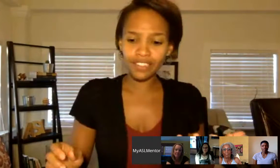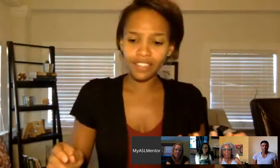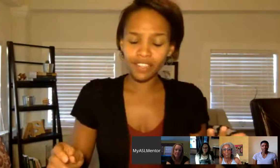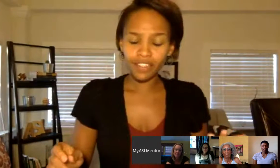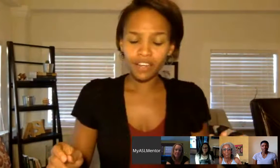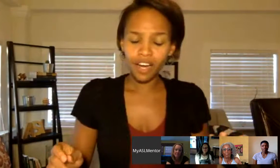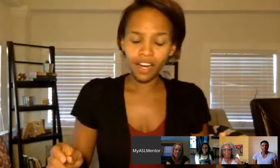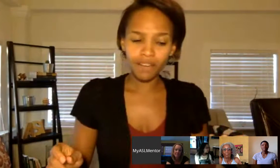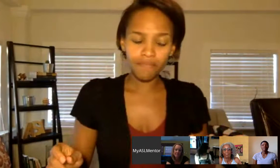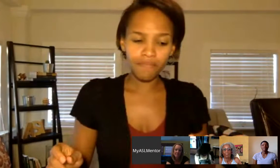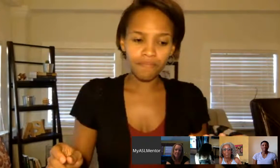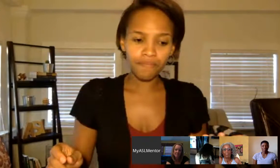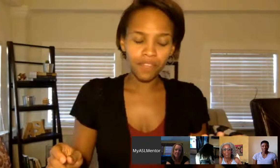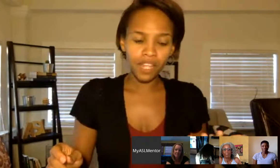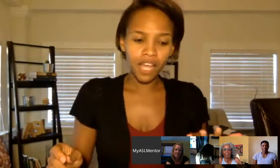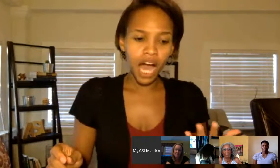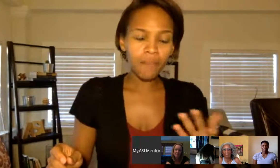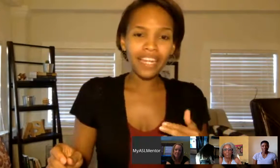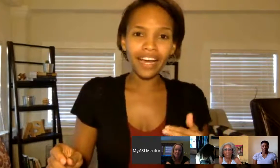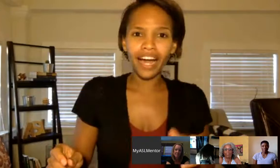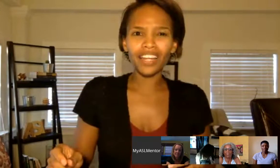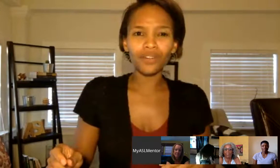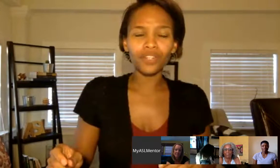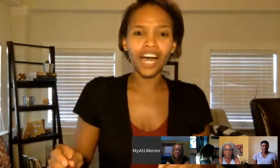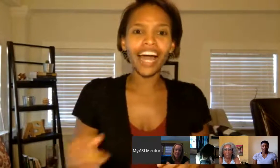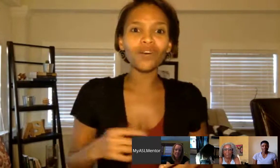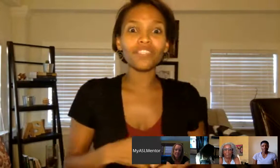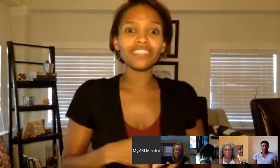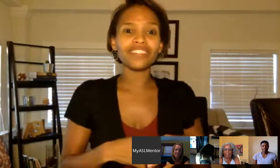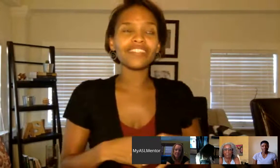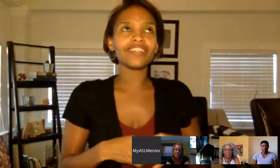me. I mean, I